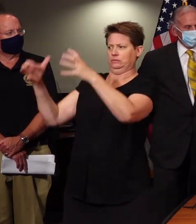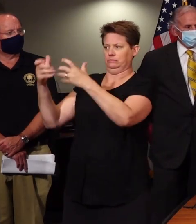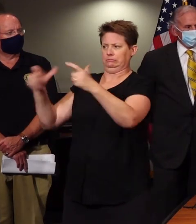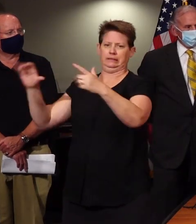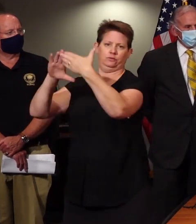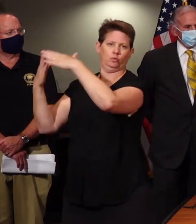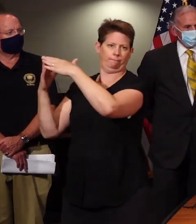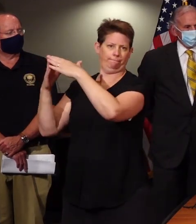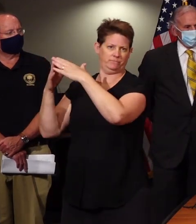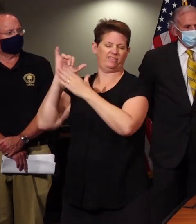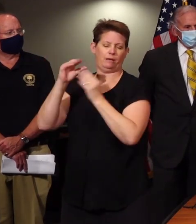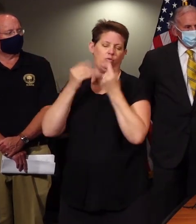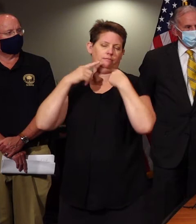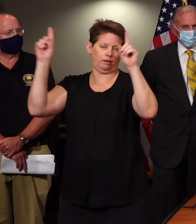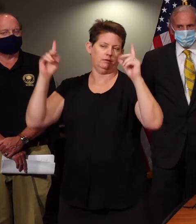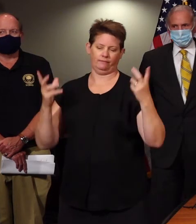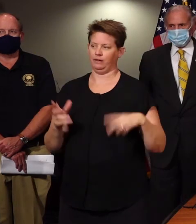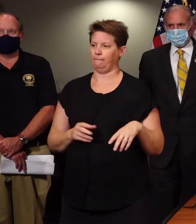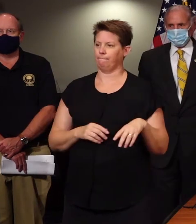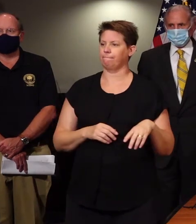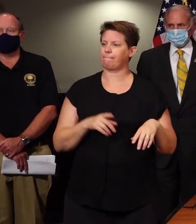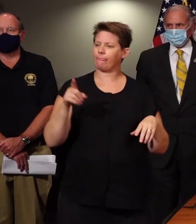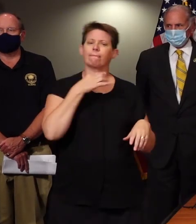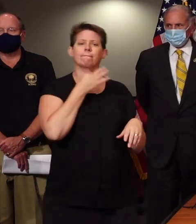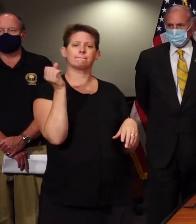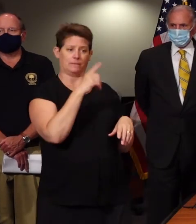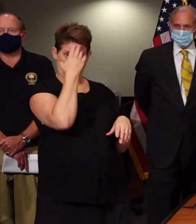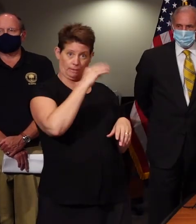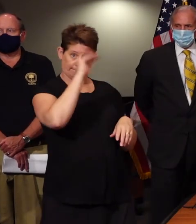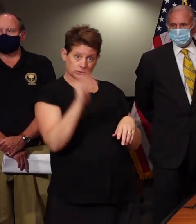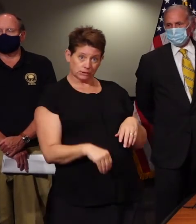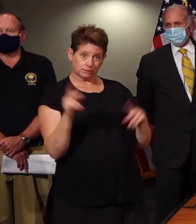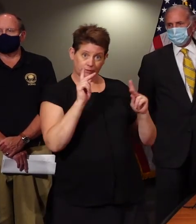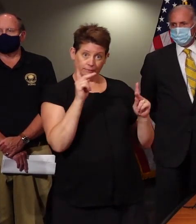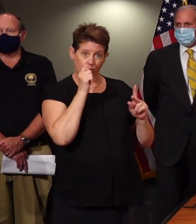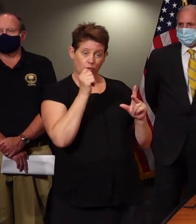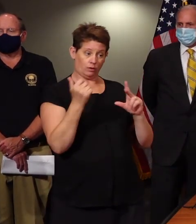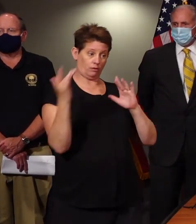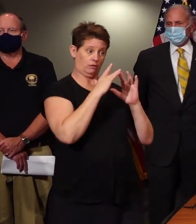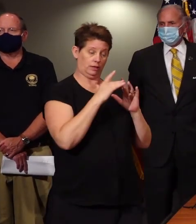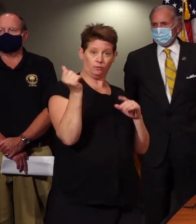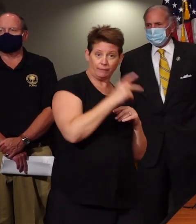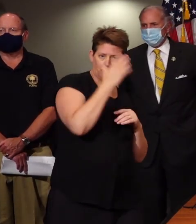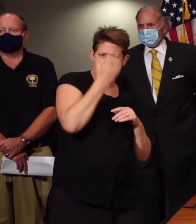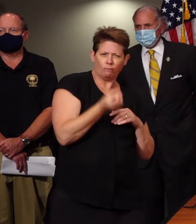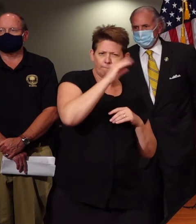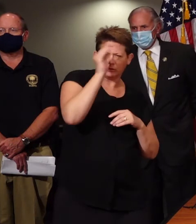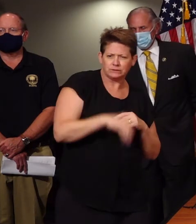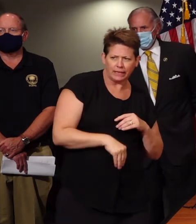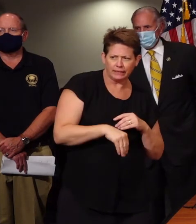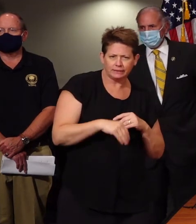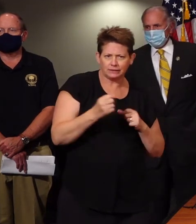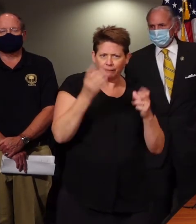much more effective when disease is widespread. And do you know the percentage of people that are getting back to you guys that you are trying to contact and notify? Do you know that percentage off the